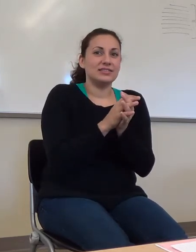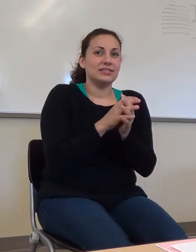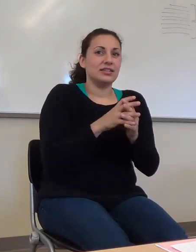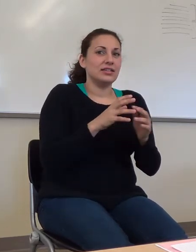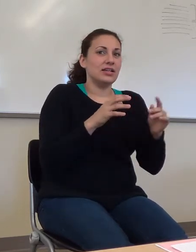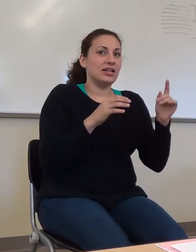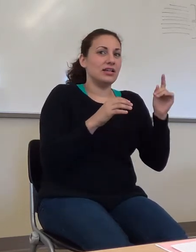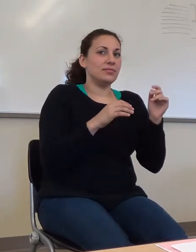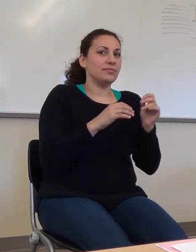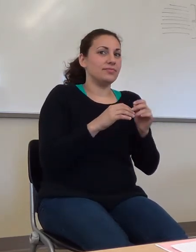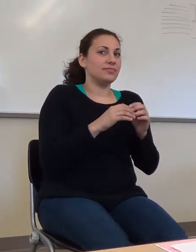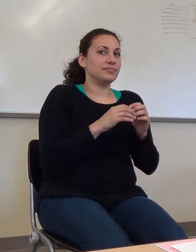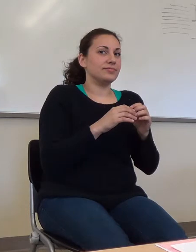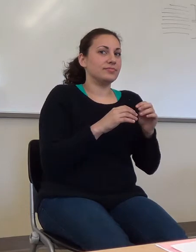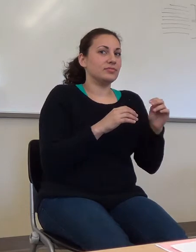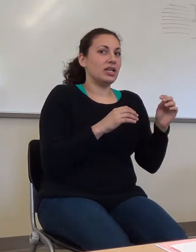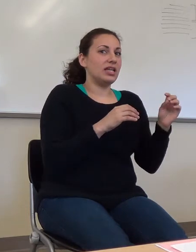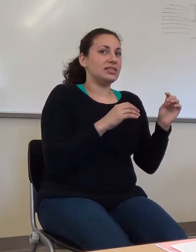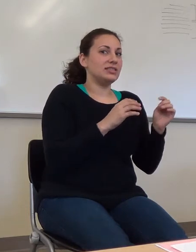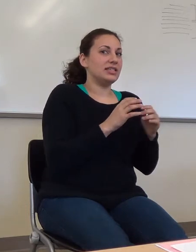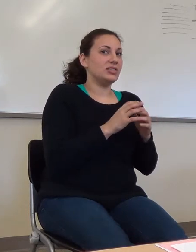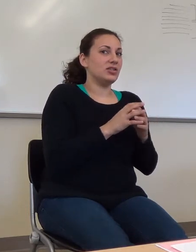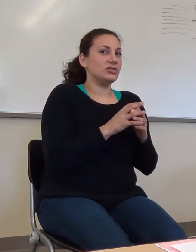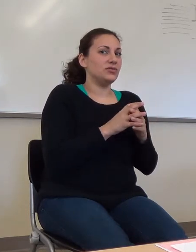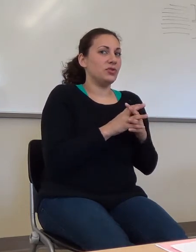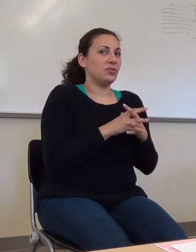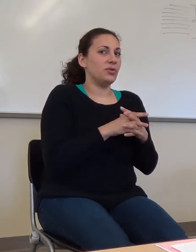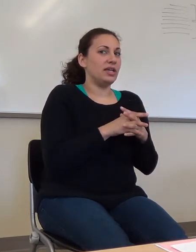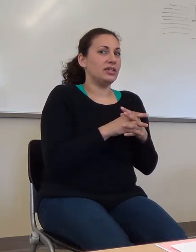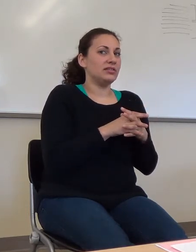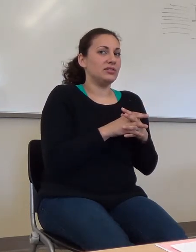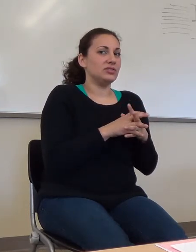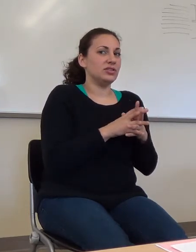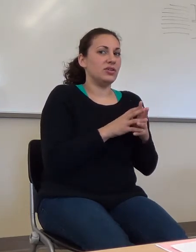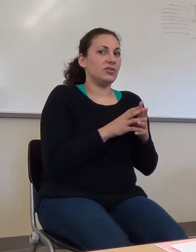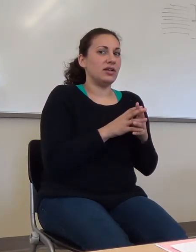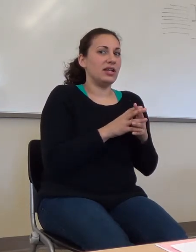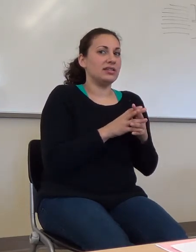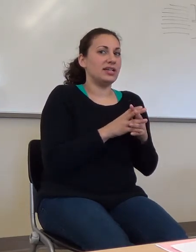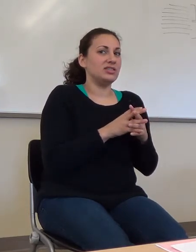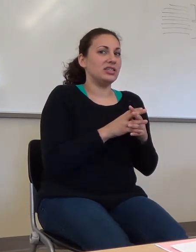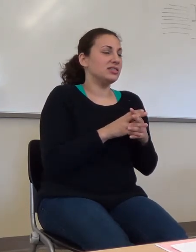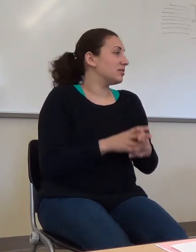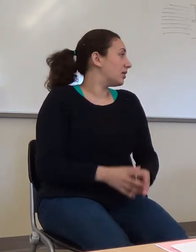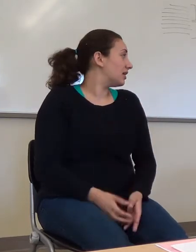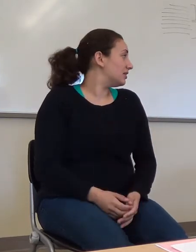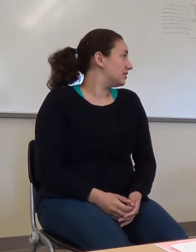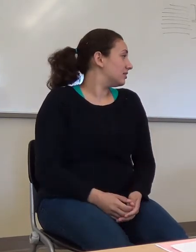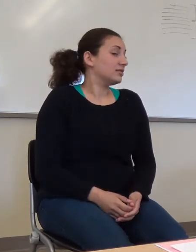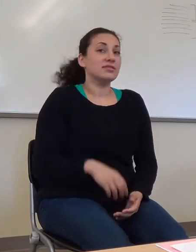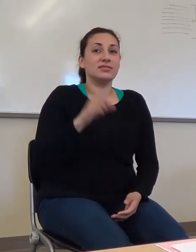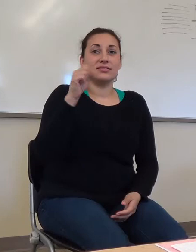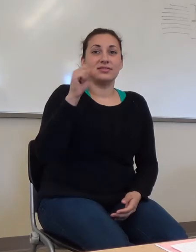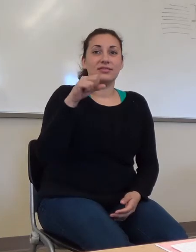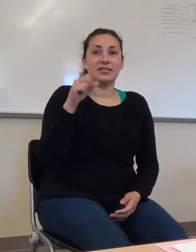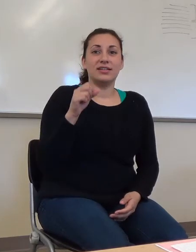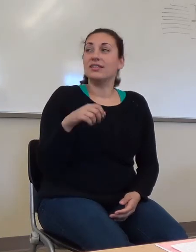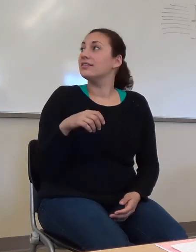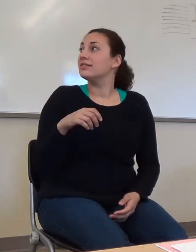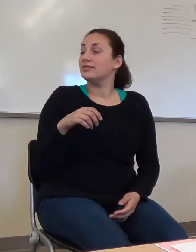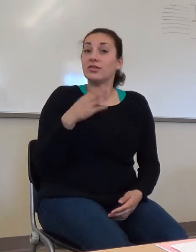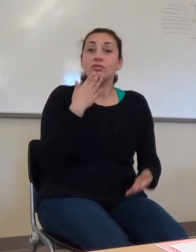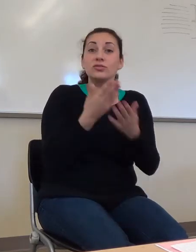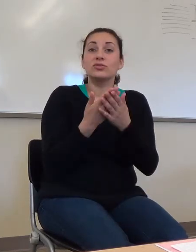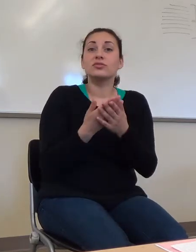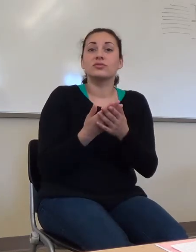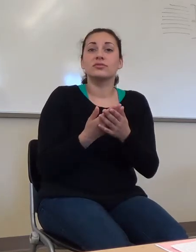have started eyes glazing over. And then it stays Okay. closed for a week or so, and it digests the bug. Okay, so what,